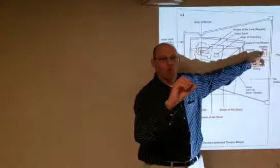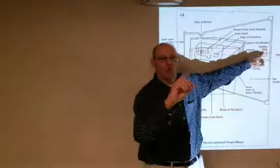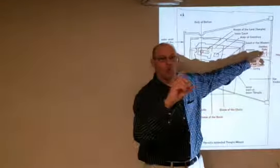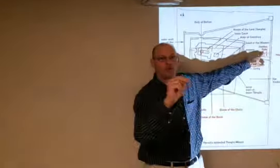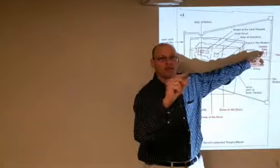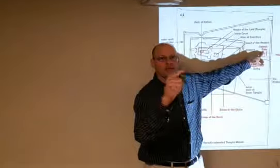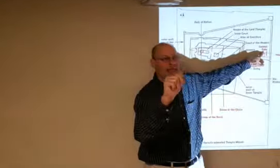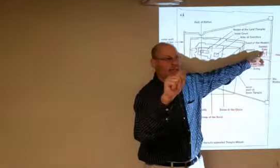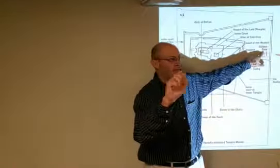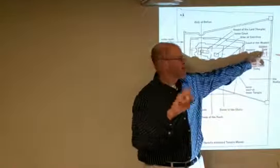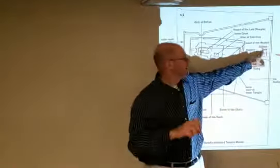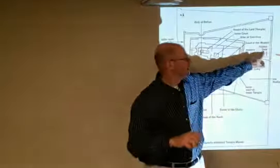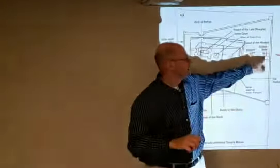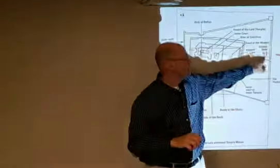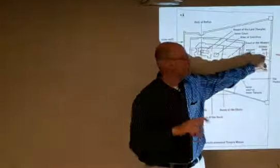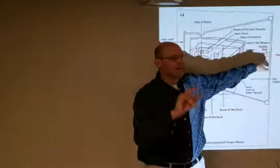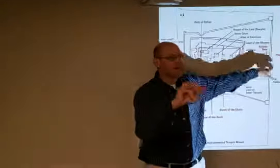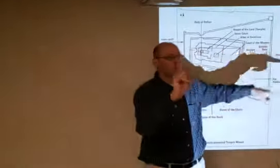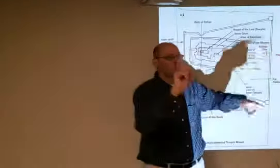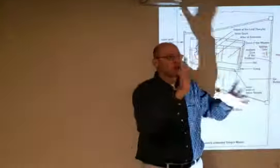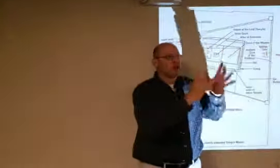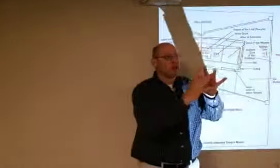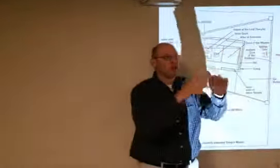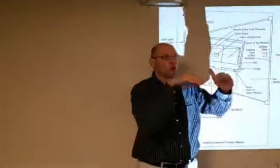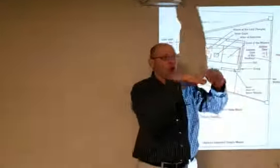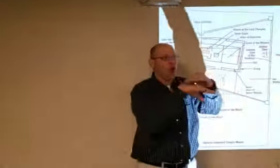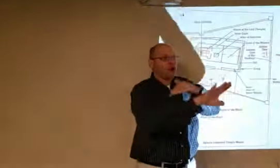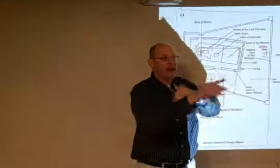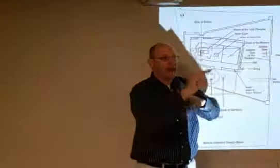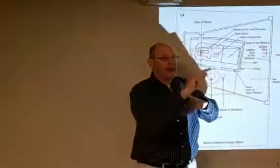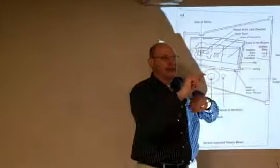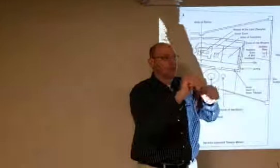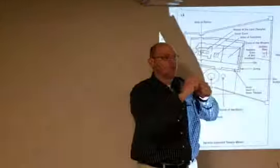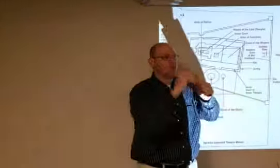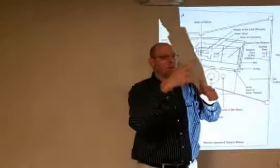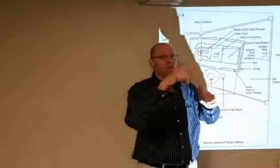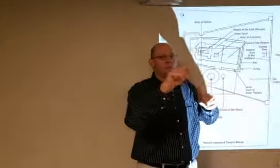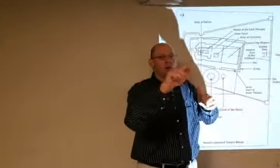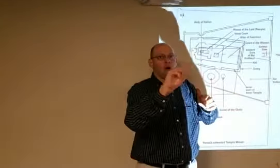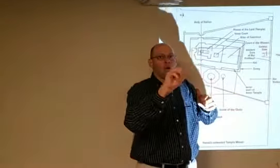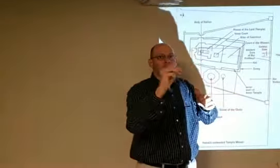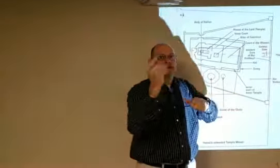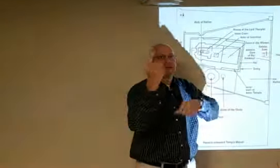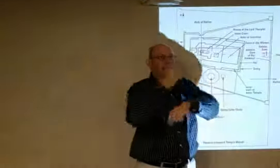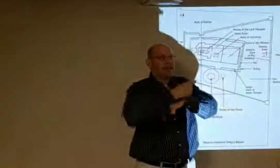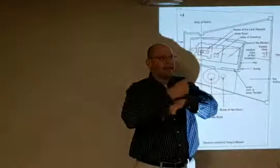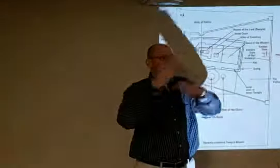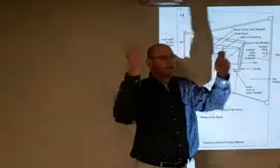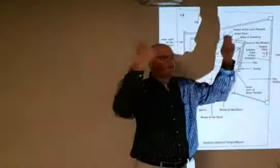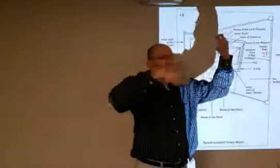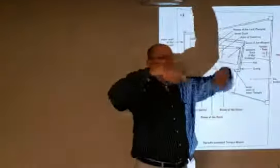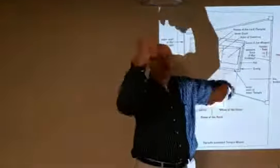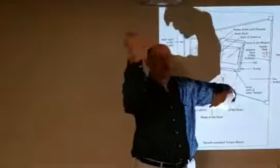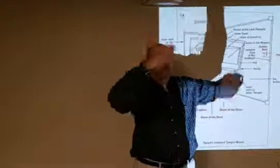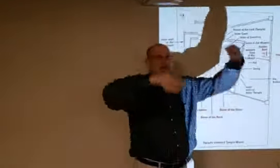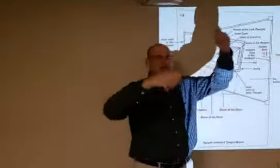Over here it's labeled Golden Gate. This is where Jesus entered into the gate, the palm. You know, they